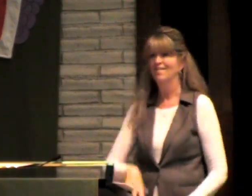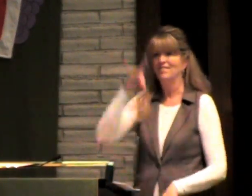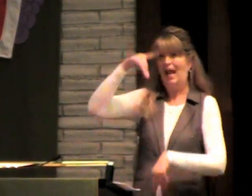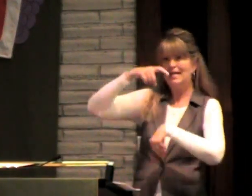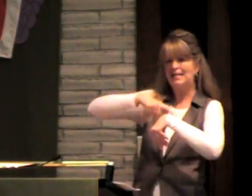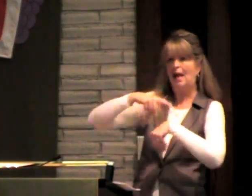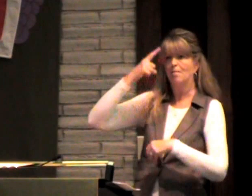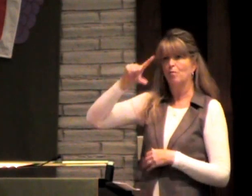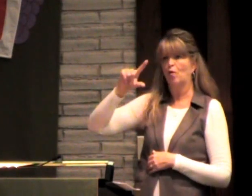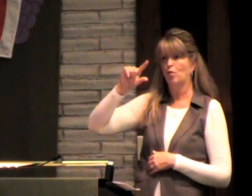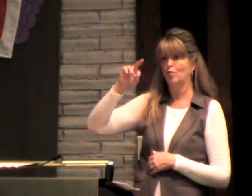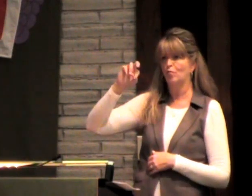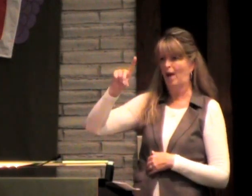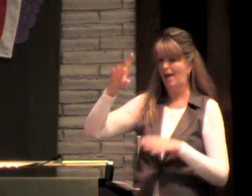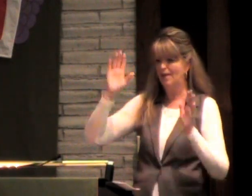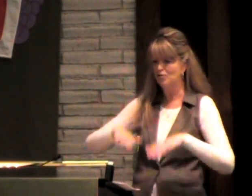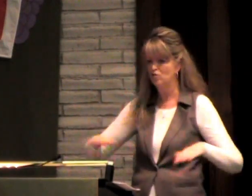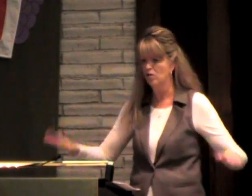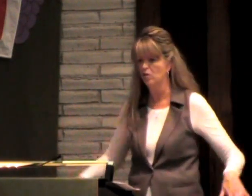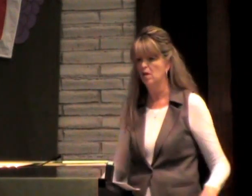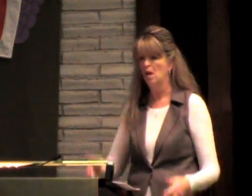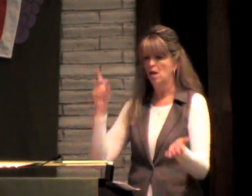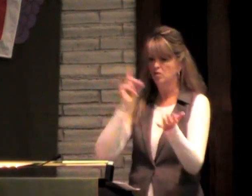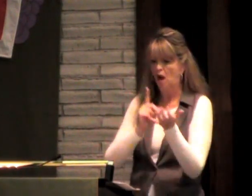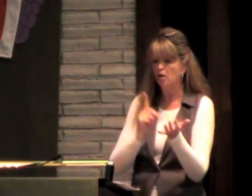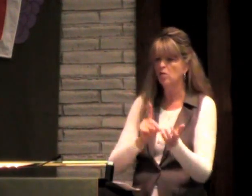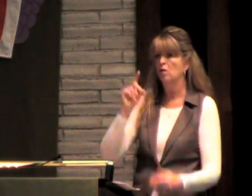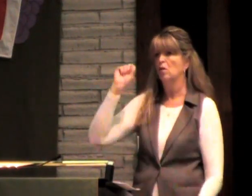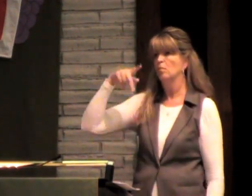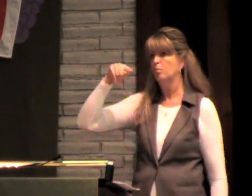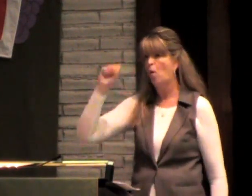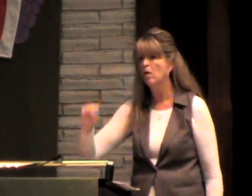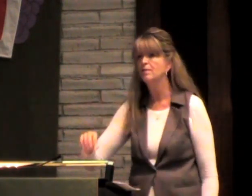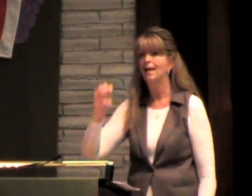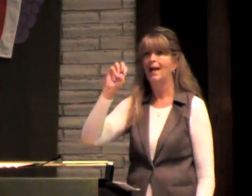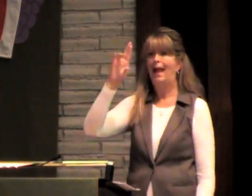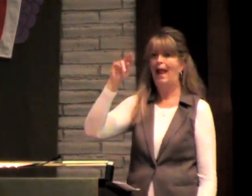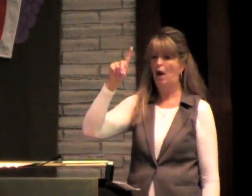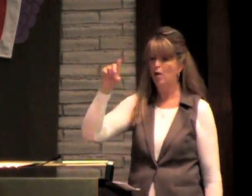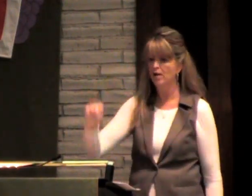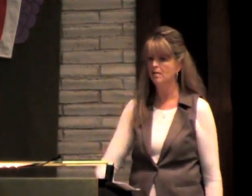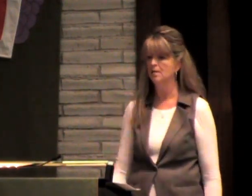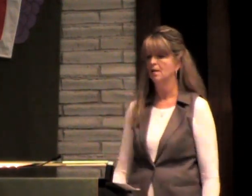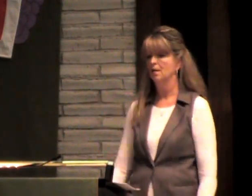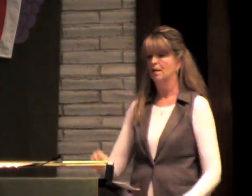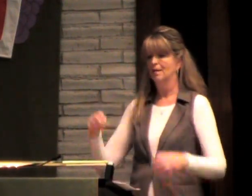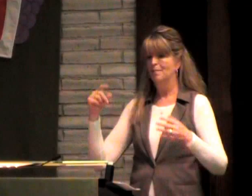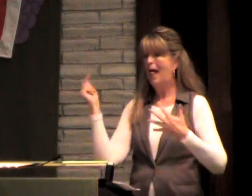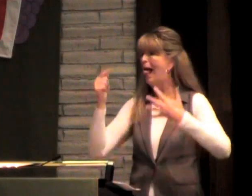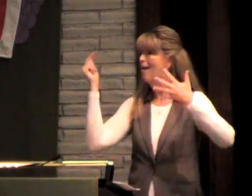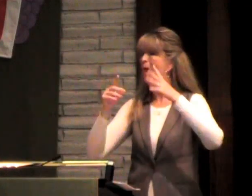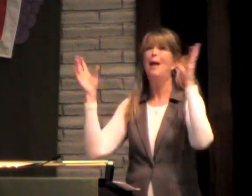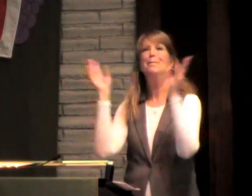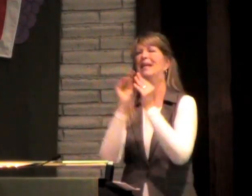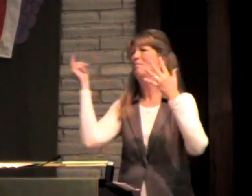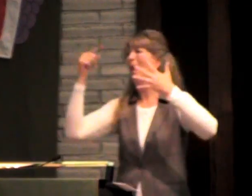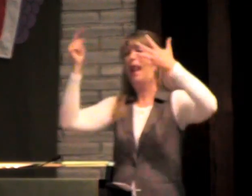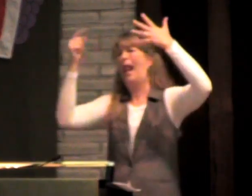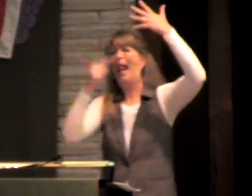problems, raising children, raising grandchildren, with our doctor's appointments, with our errands, with